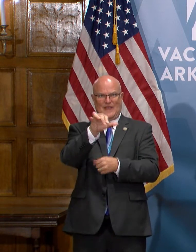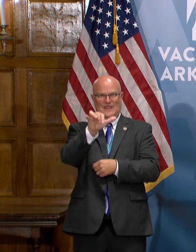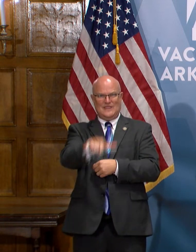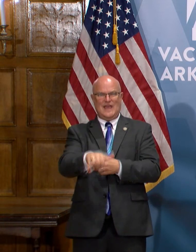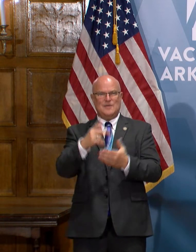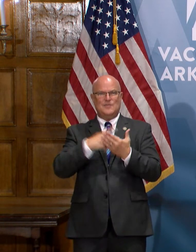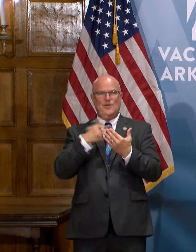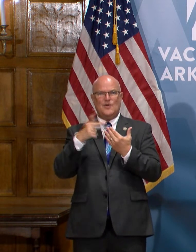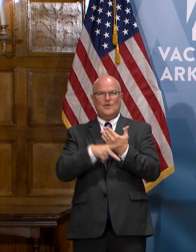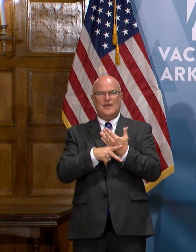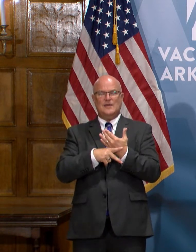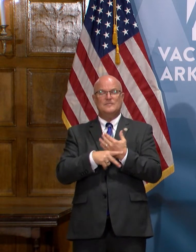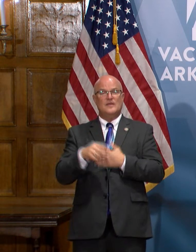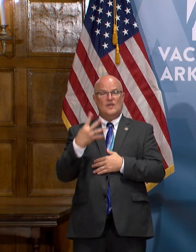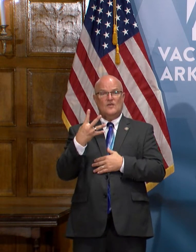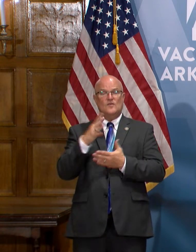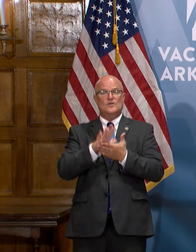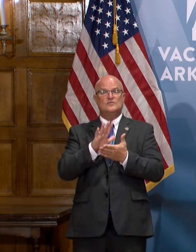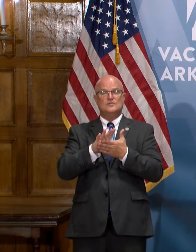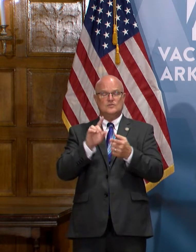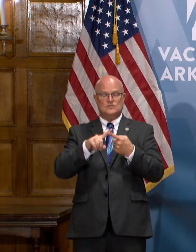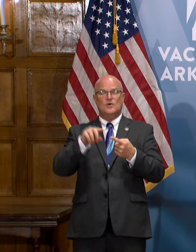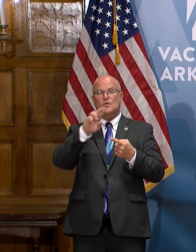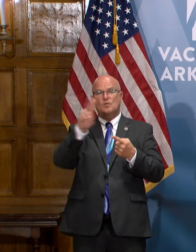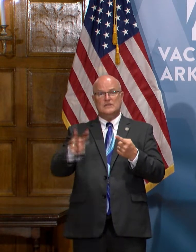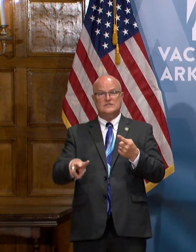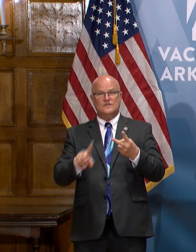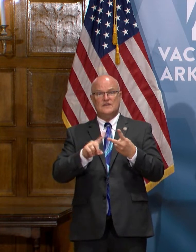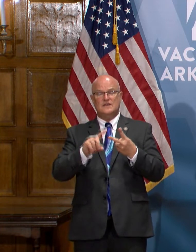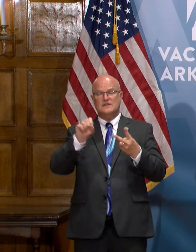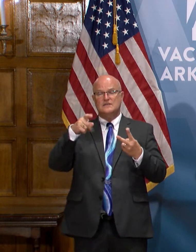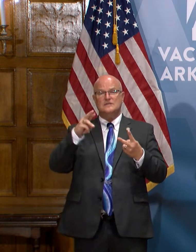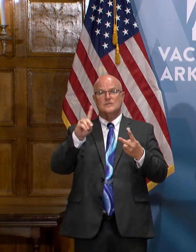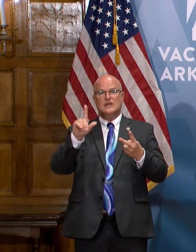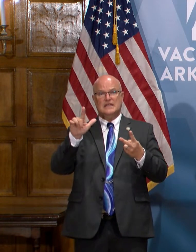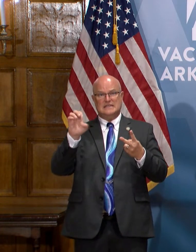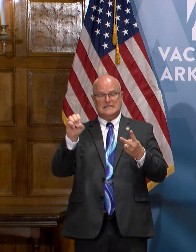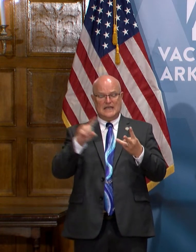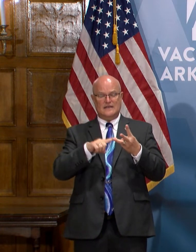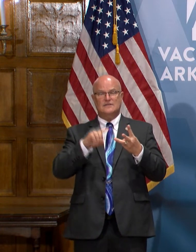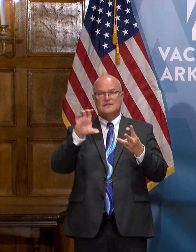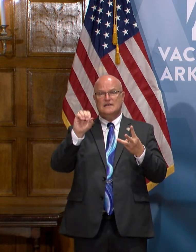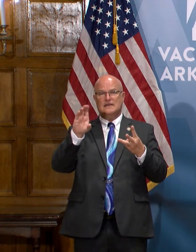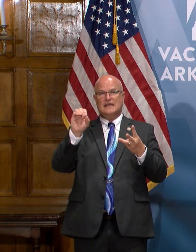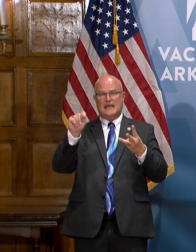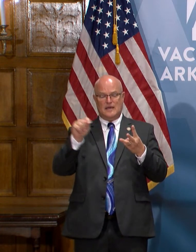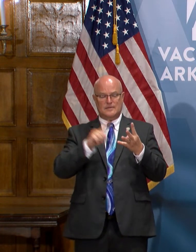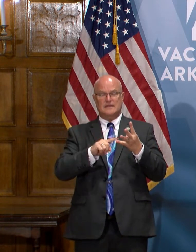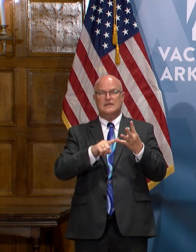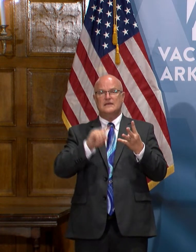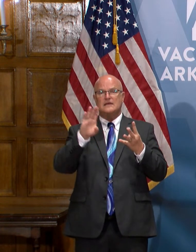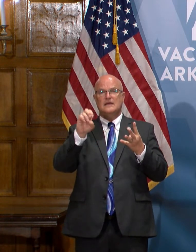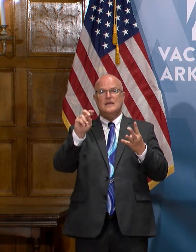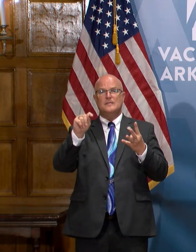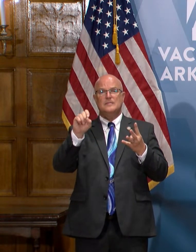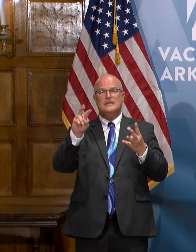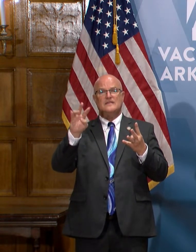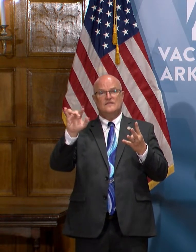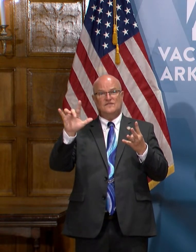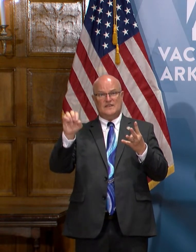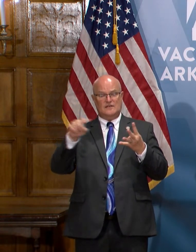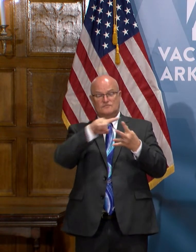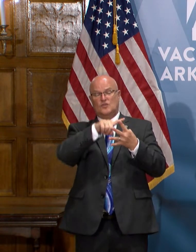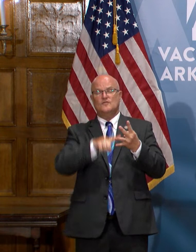this. The 4 pilot schools are Russellville, Springdale, Cabot, and Bentonville. So I applaud